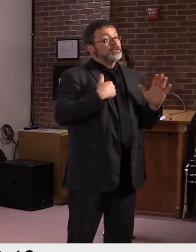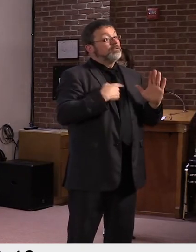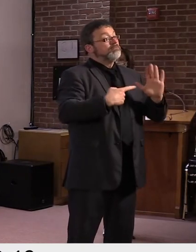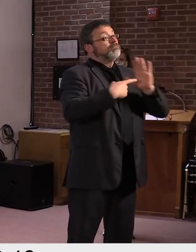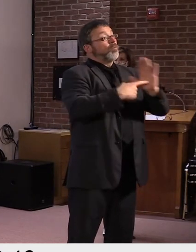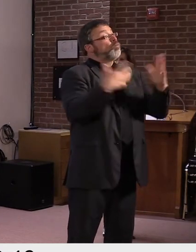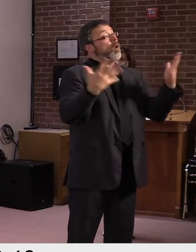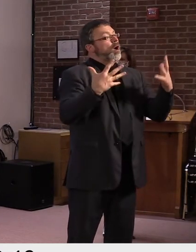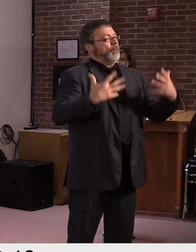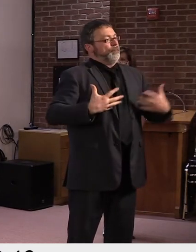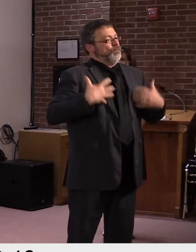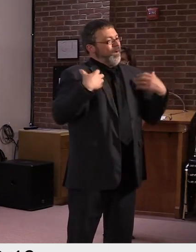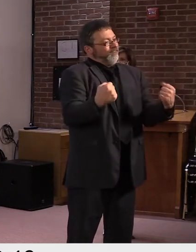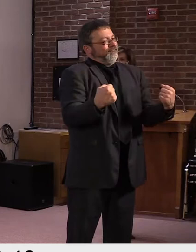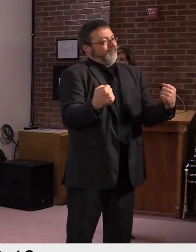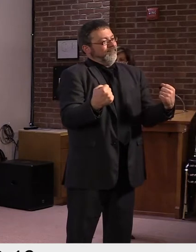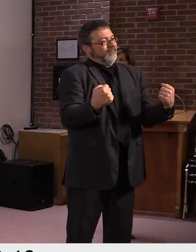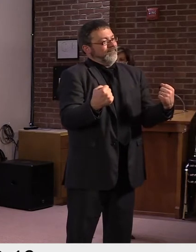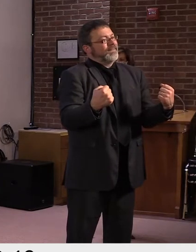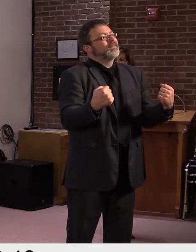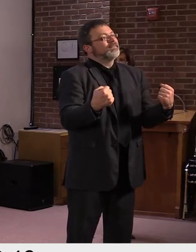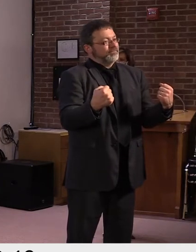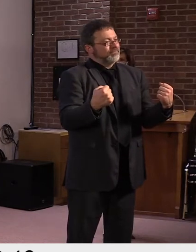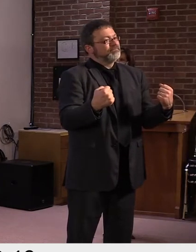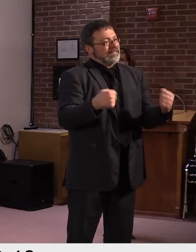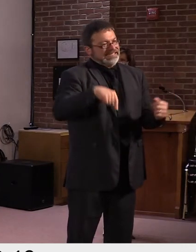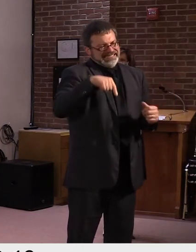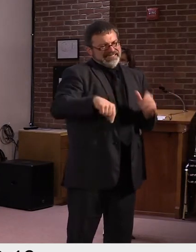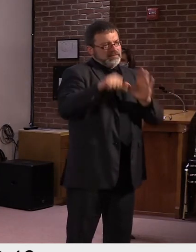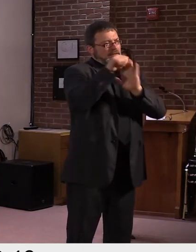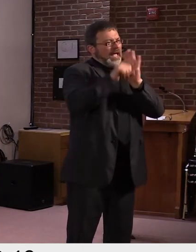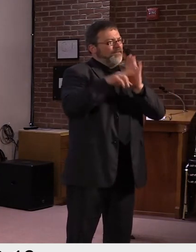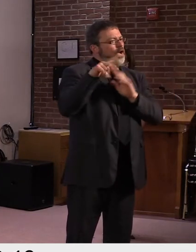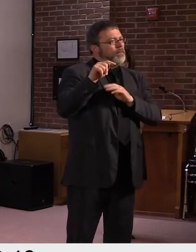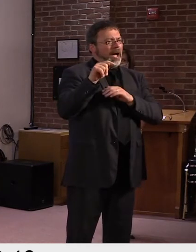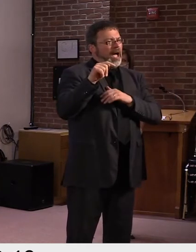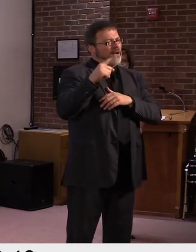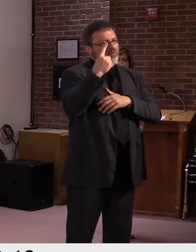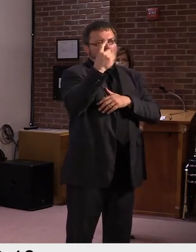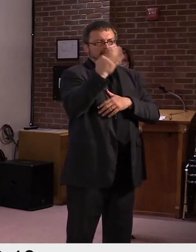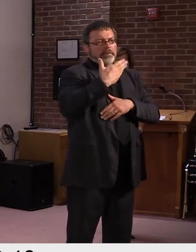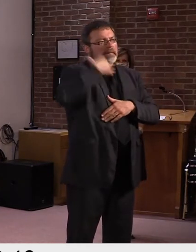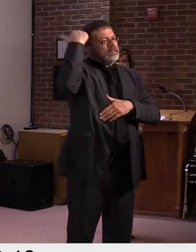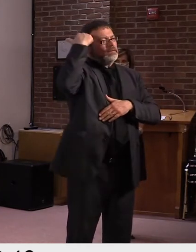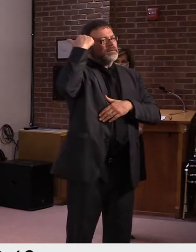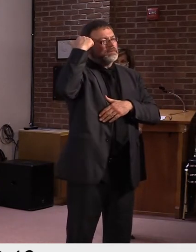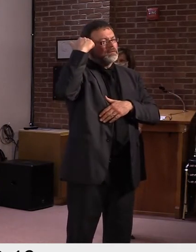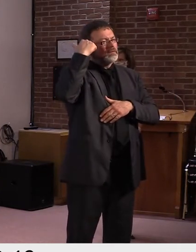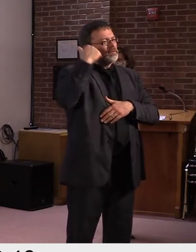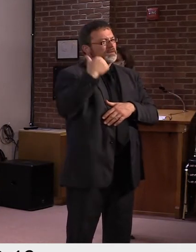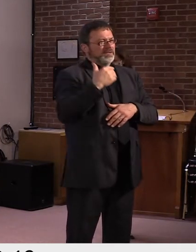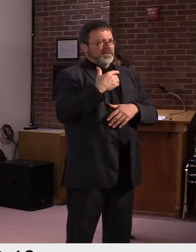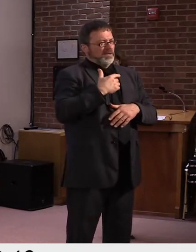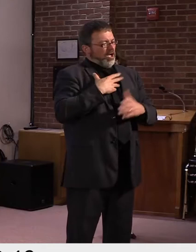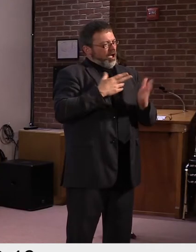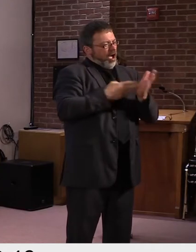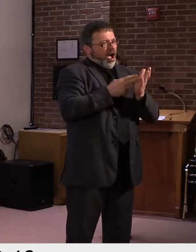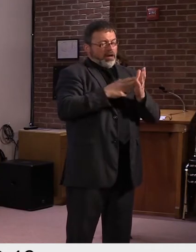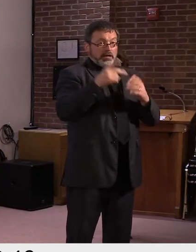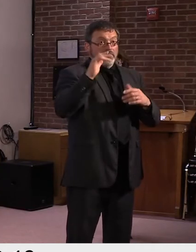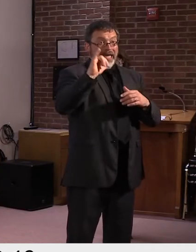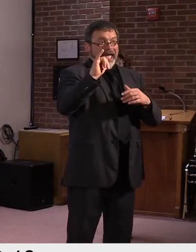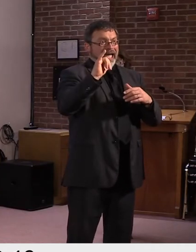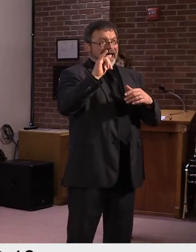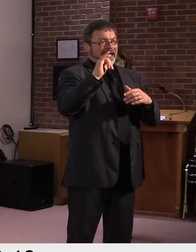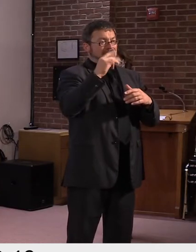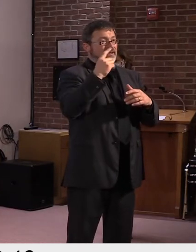off for it. As a result, I think it did temper some of the frustration that we've seen across the state. And